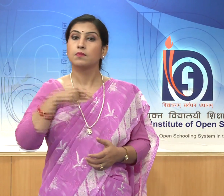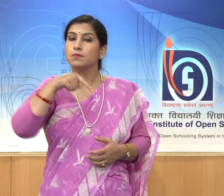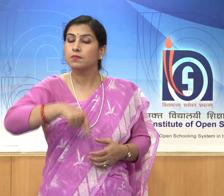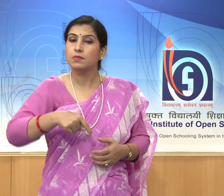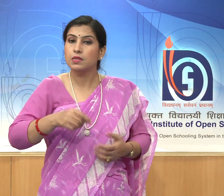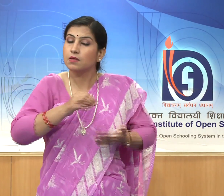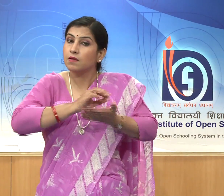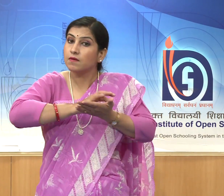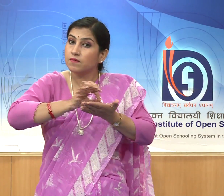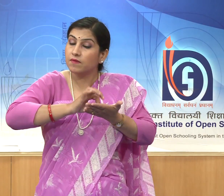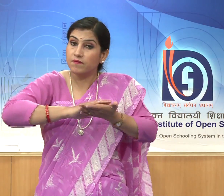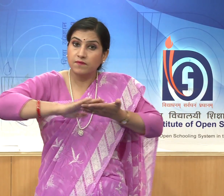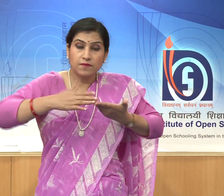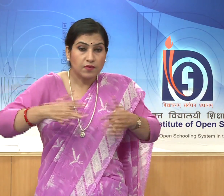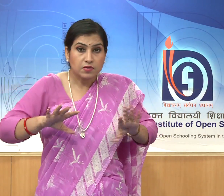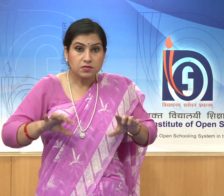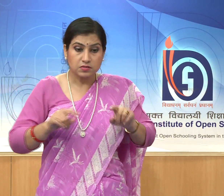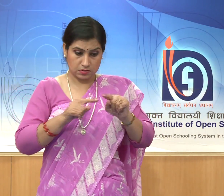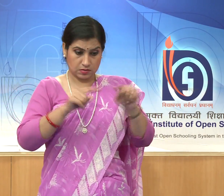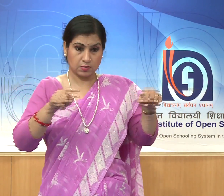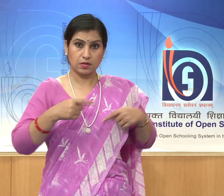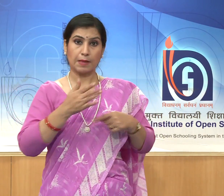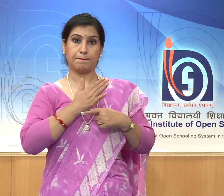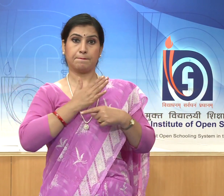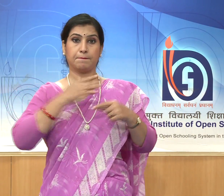are done on palm leaf.